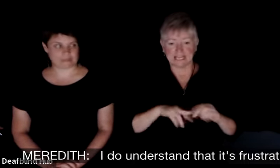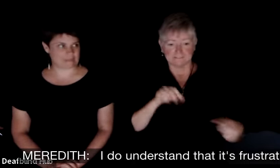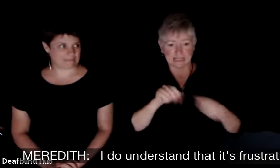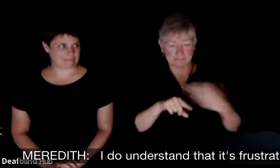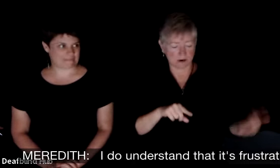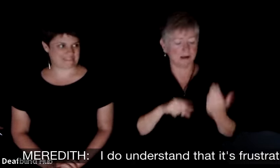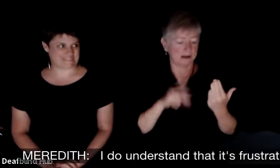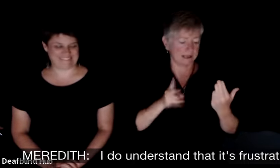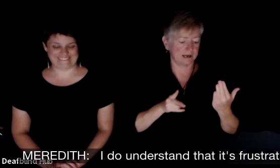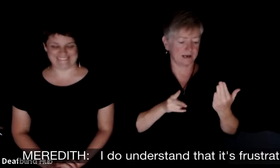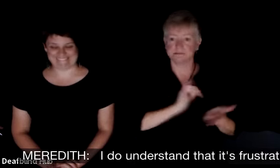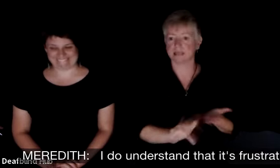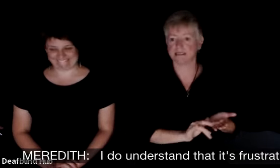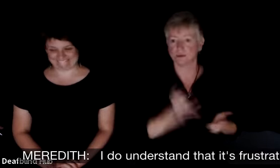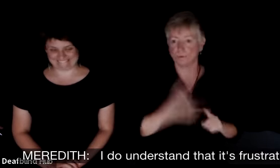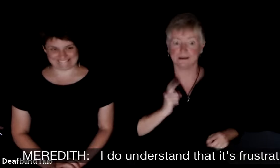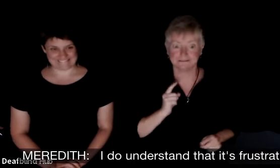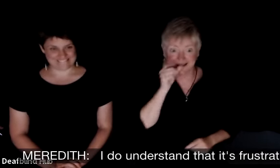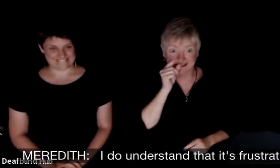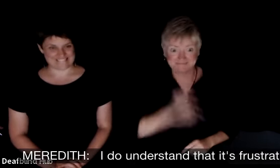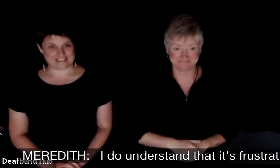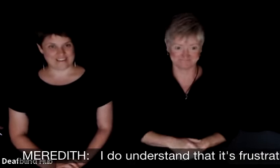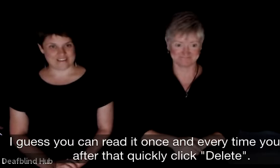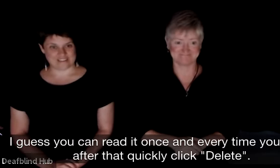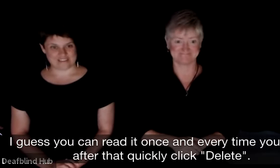delete. That's what I do.